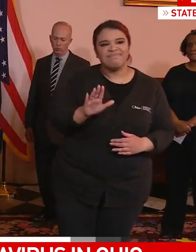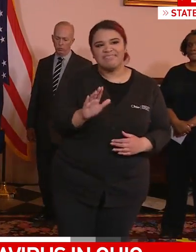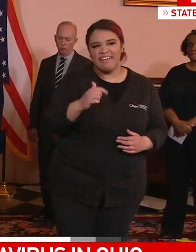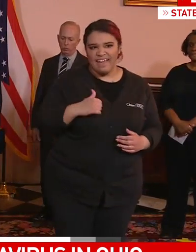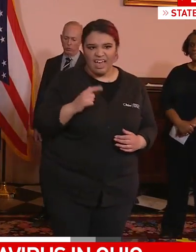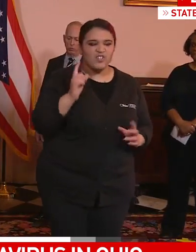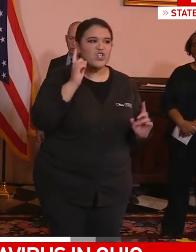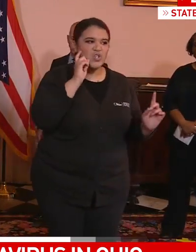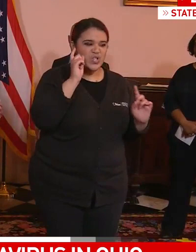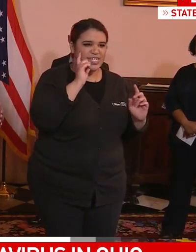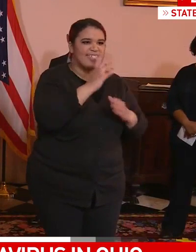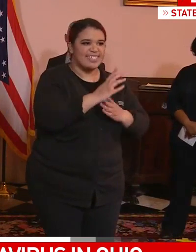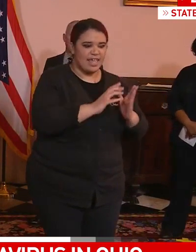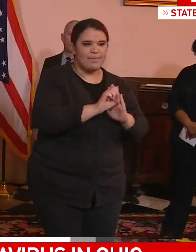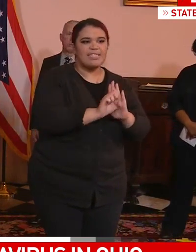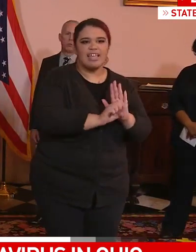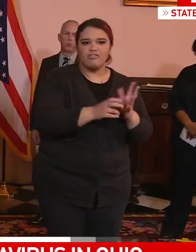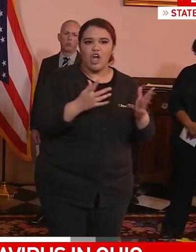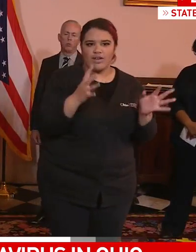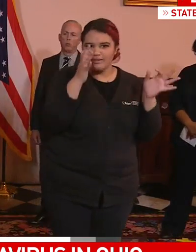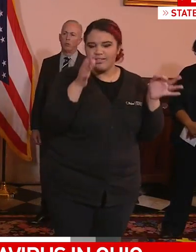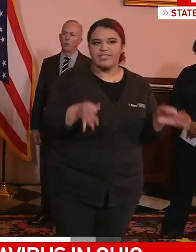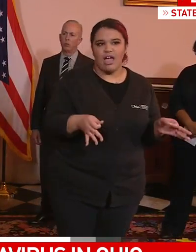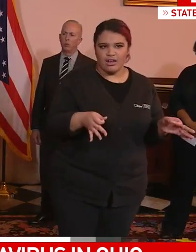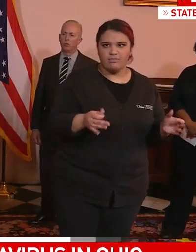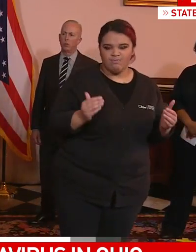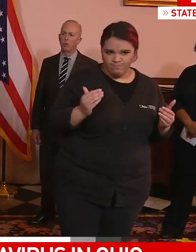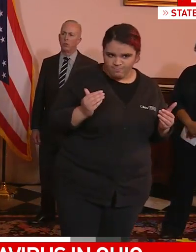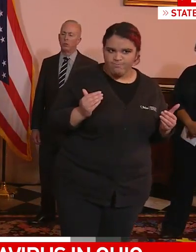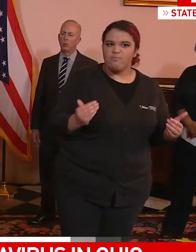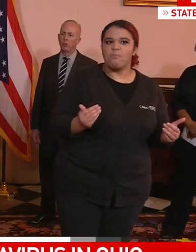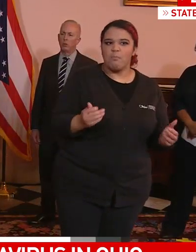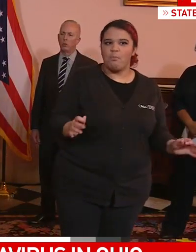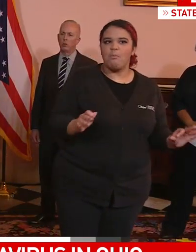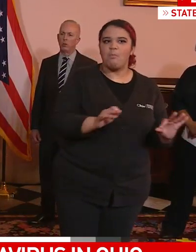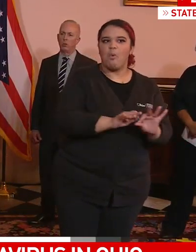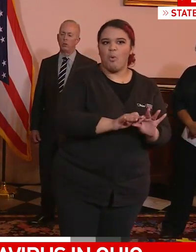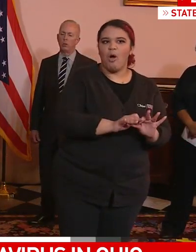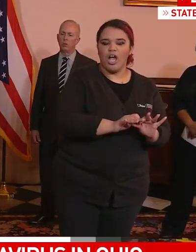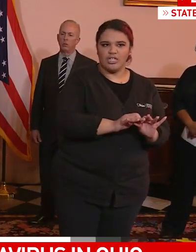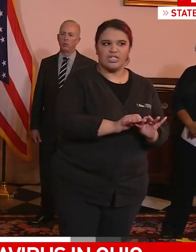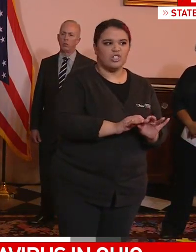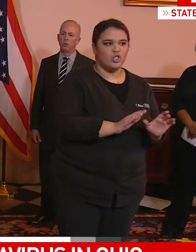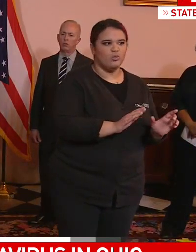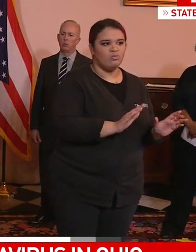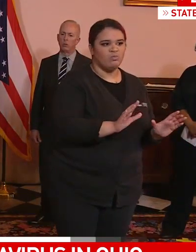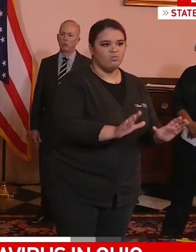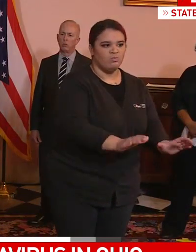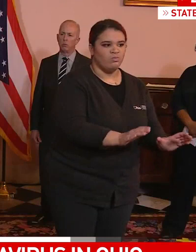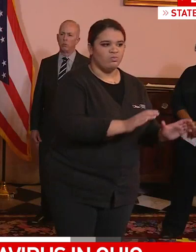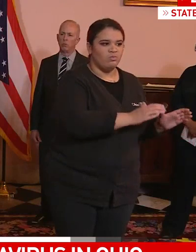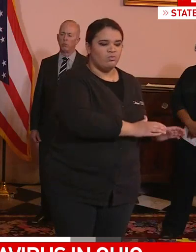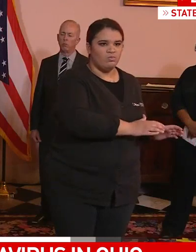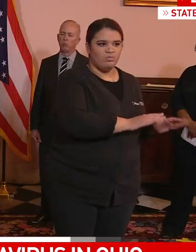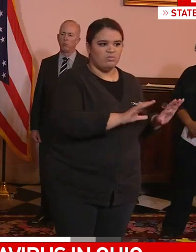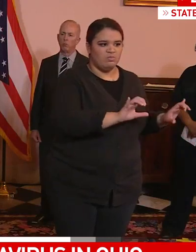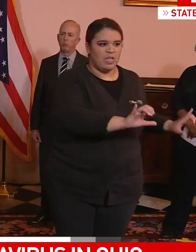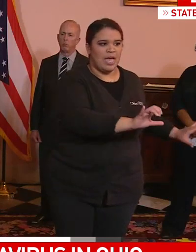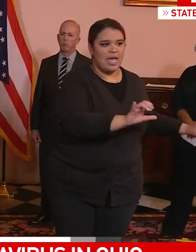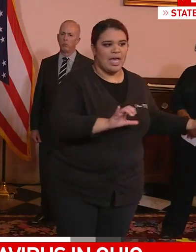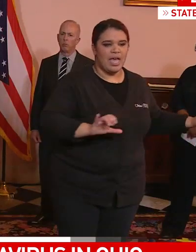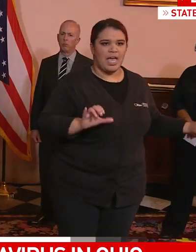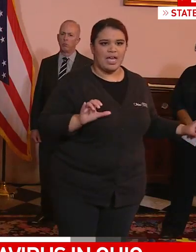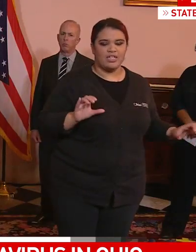people who have made a decision because of their health situation, because of their age, to do that. And